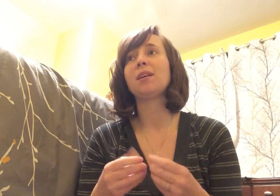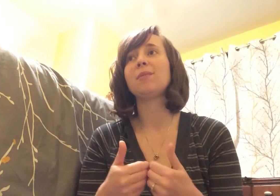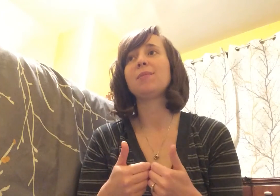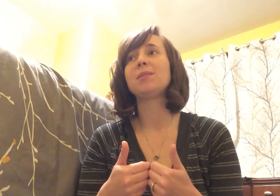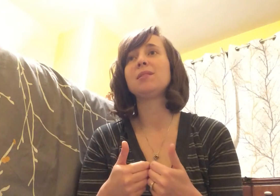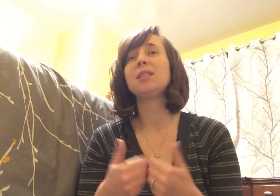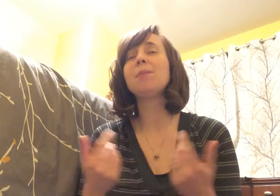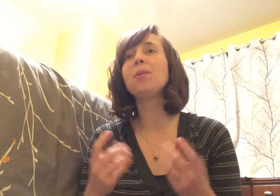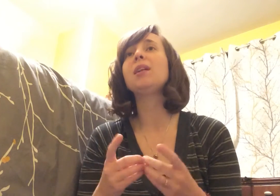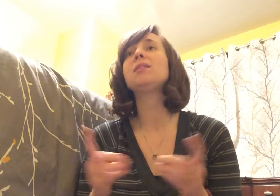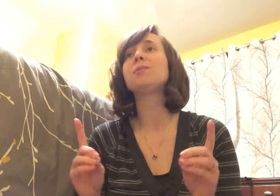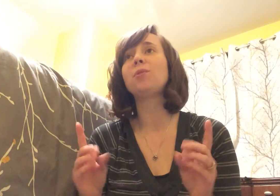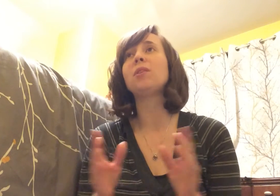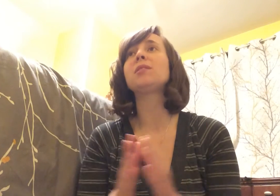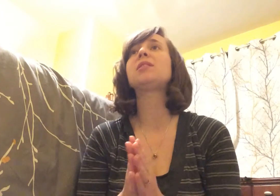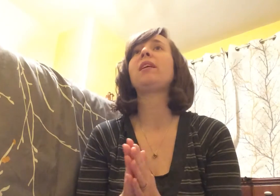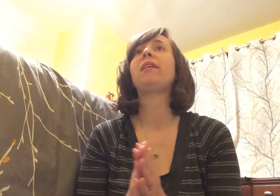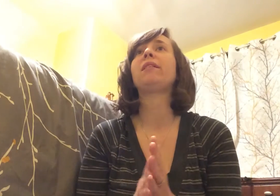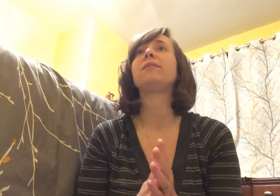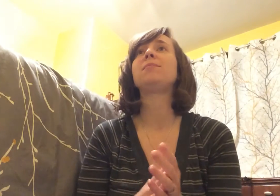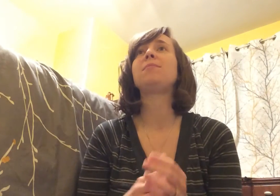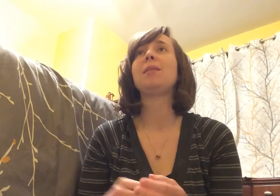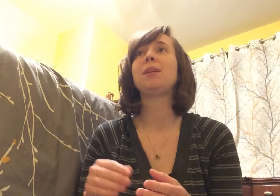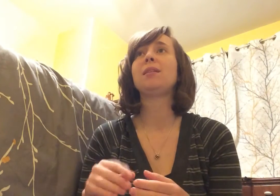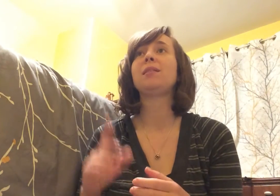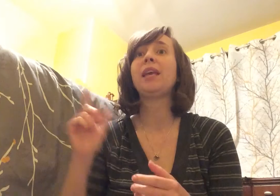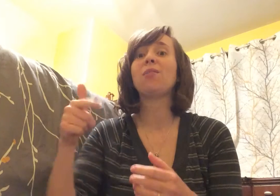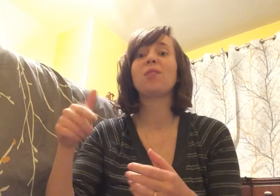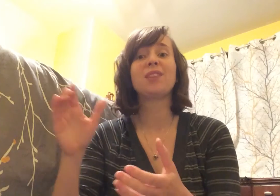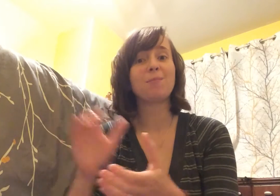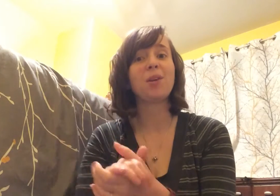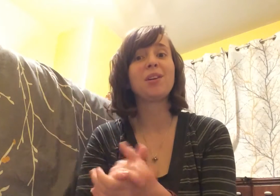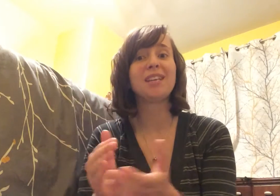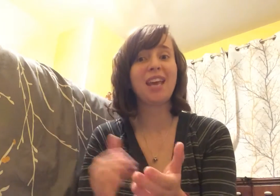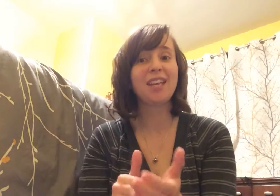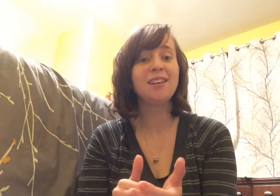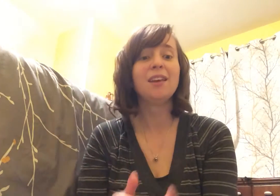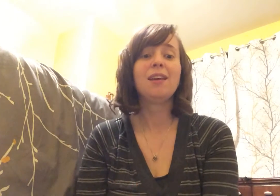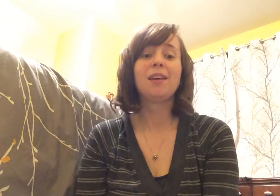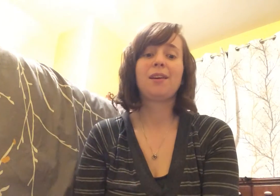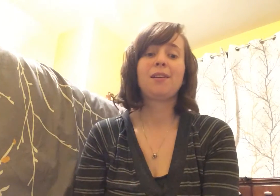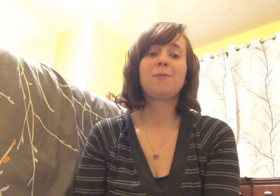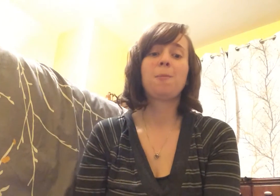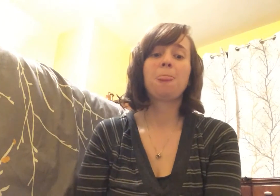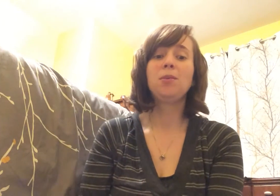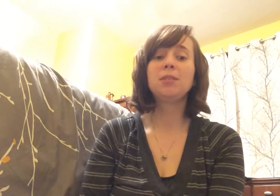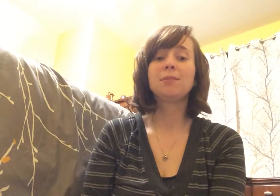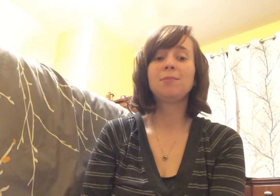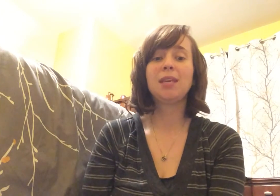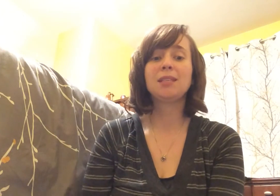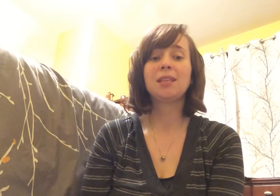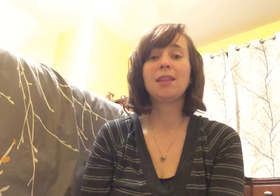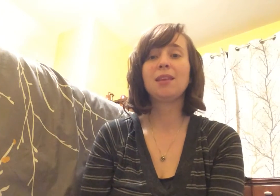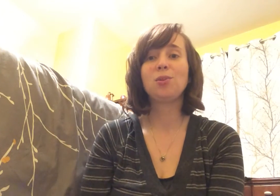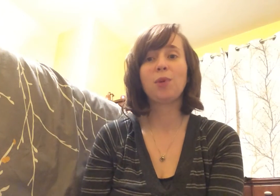have been separated, divorced, and maybe later on got married again, you may say that you